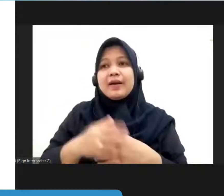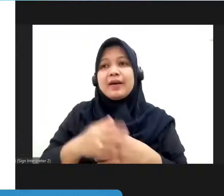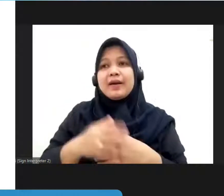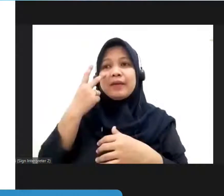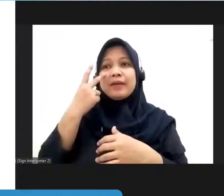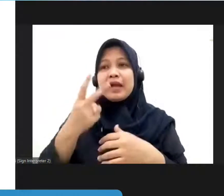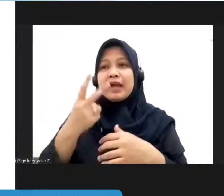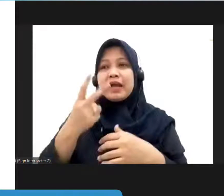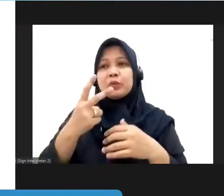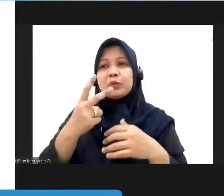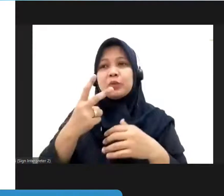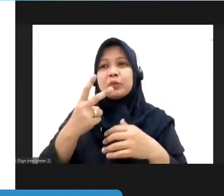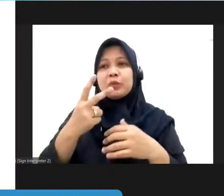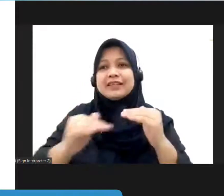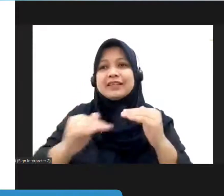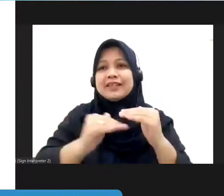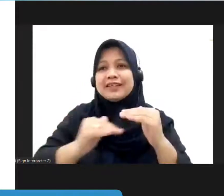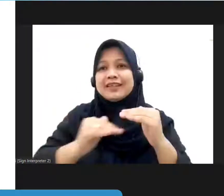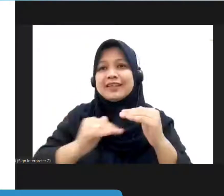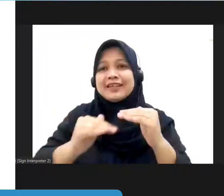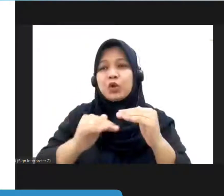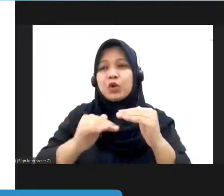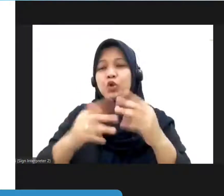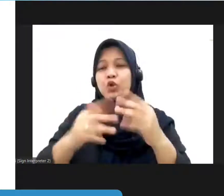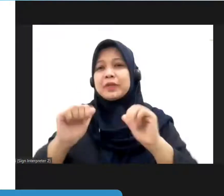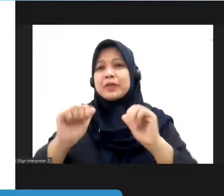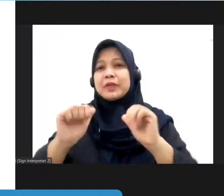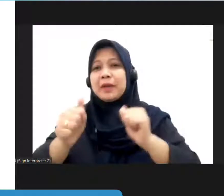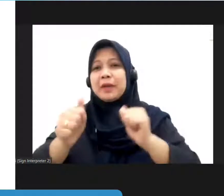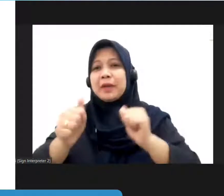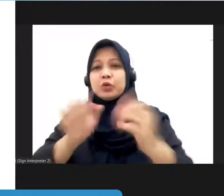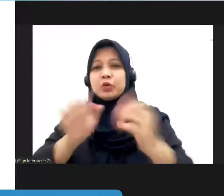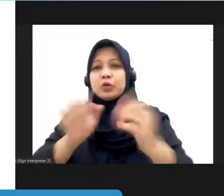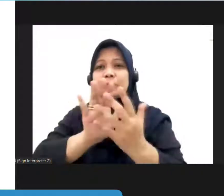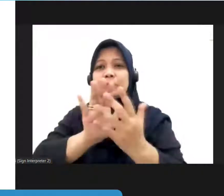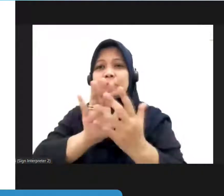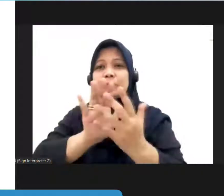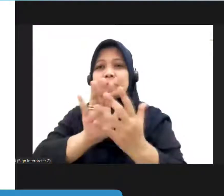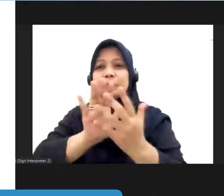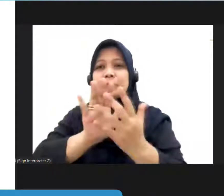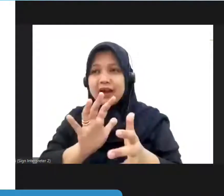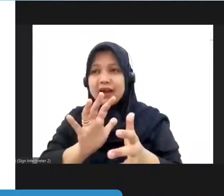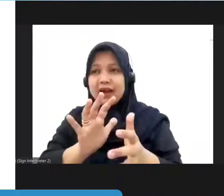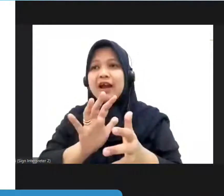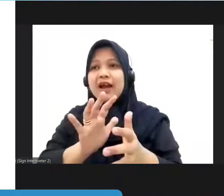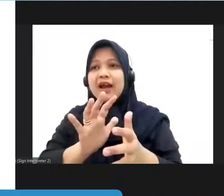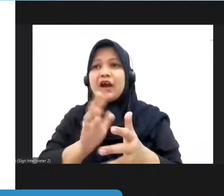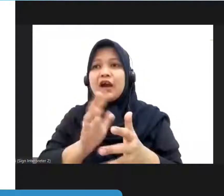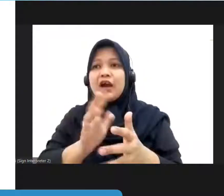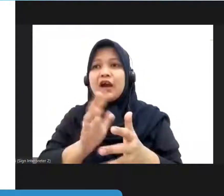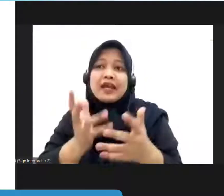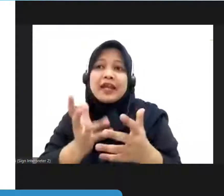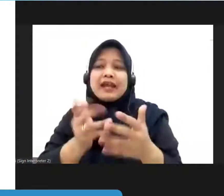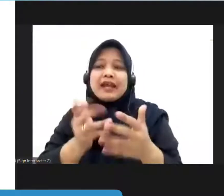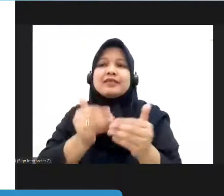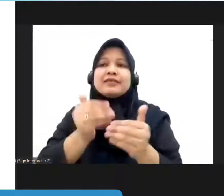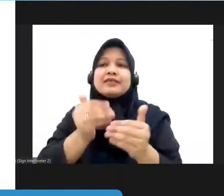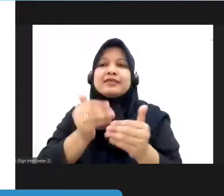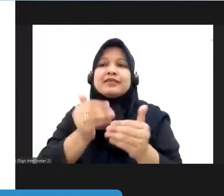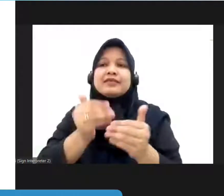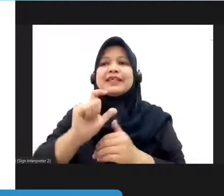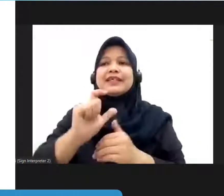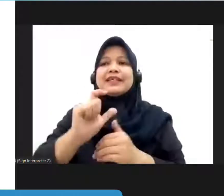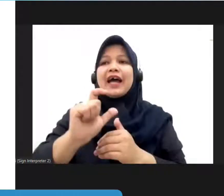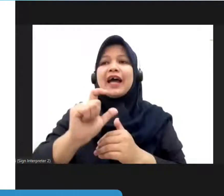standards to prepare ourselves. The second is what is our own mechanism to respond for